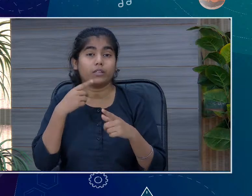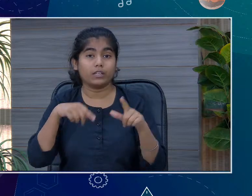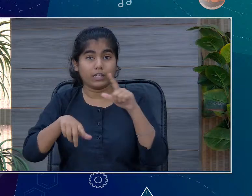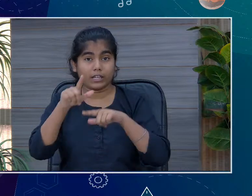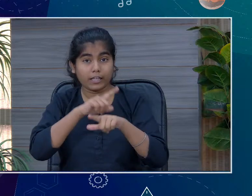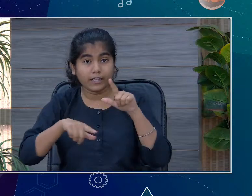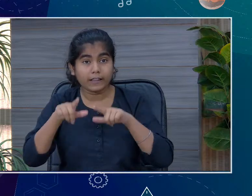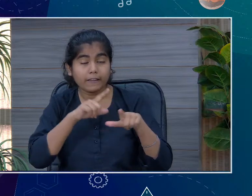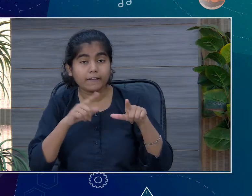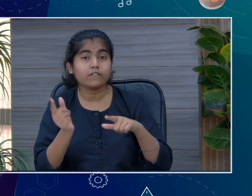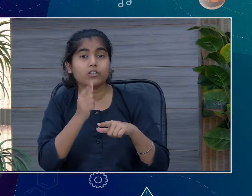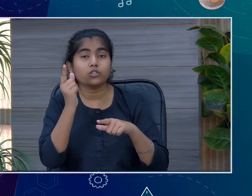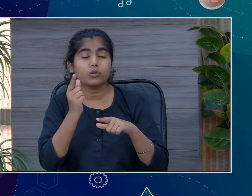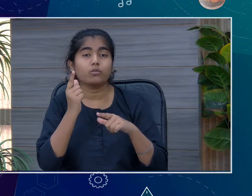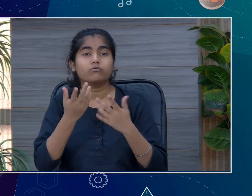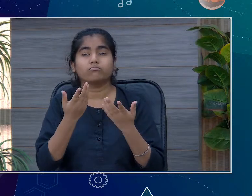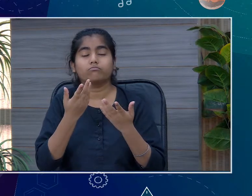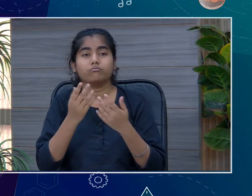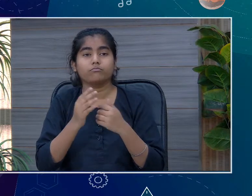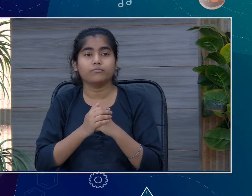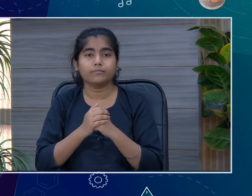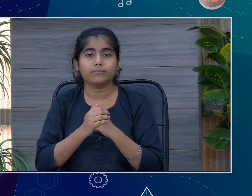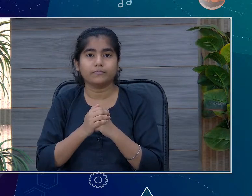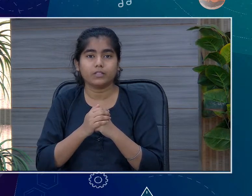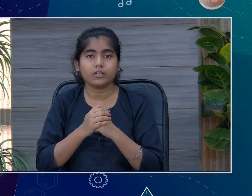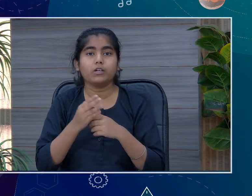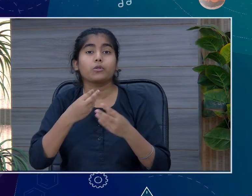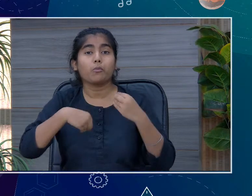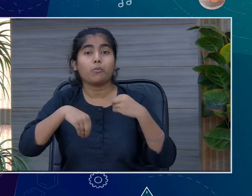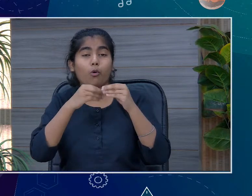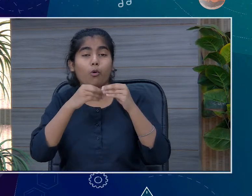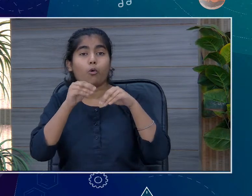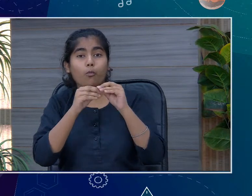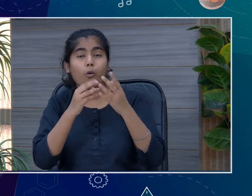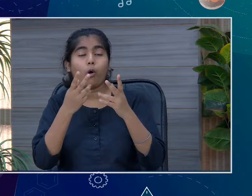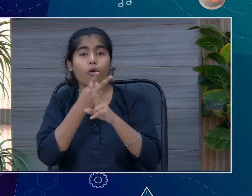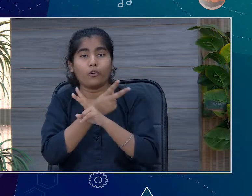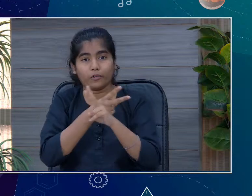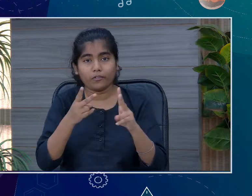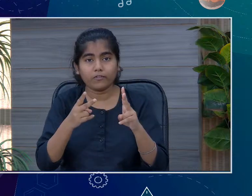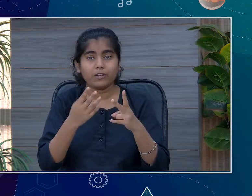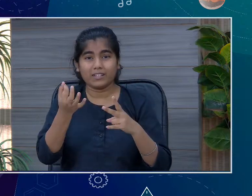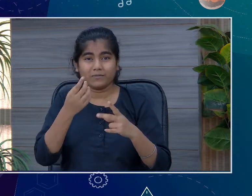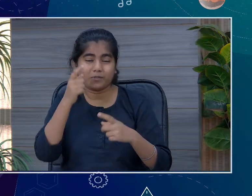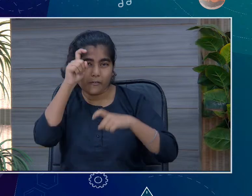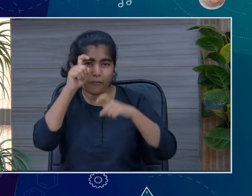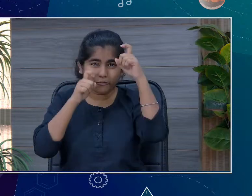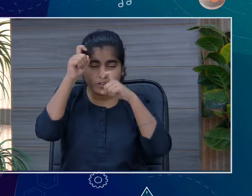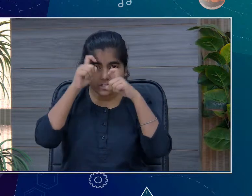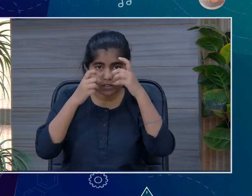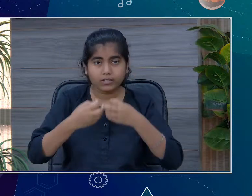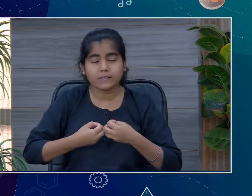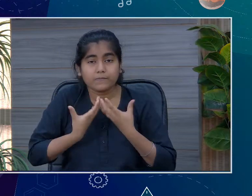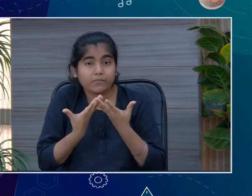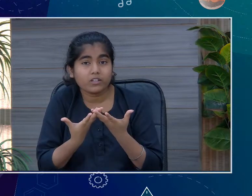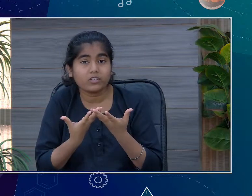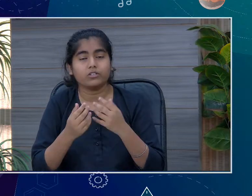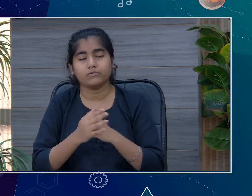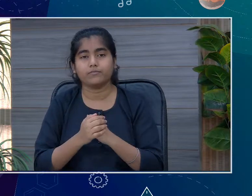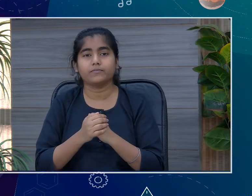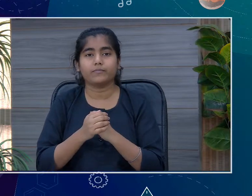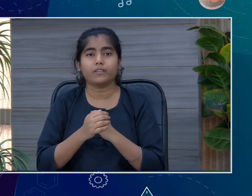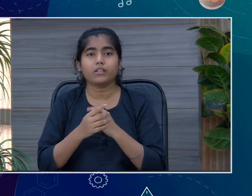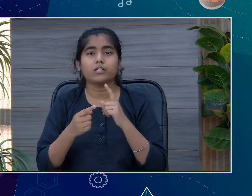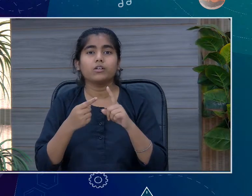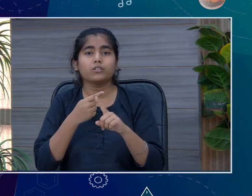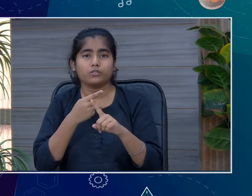produced in the form of a mode which makes use of facial expression and hand movements. So humans